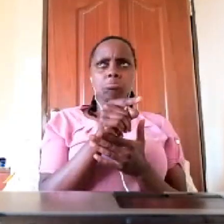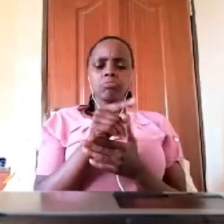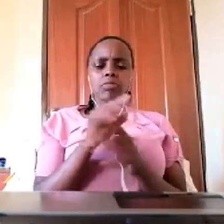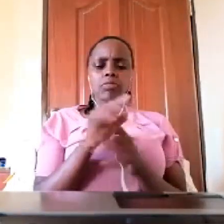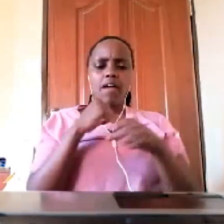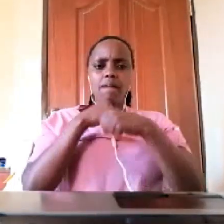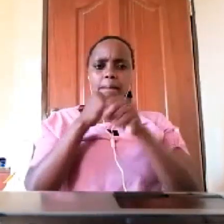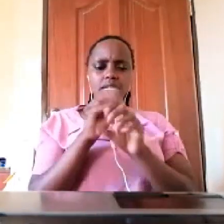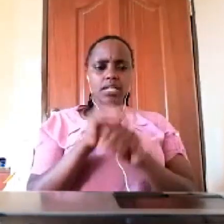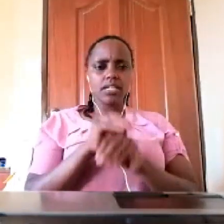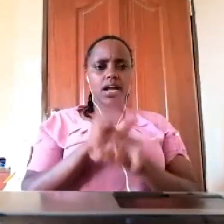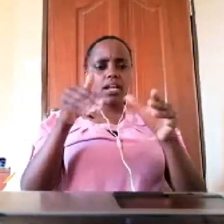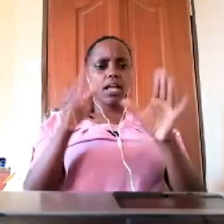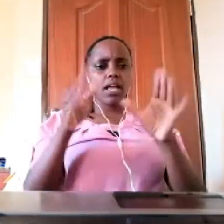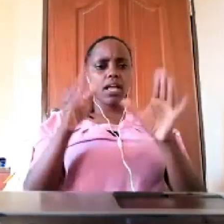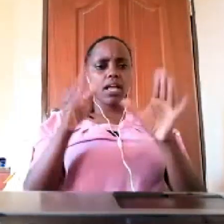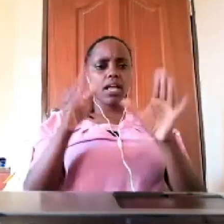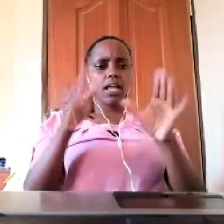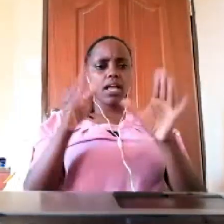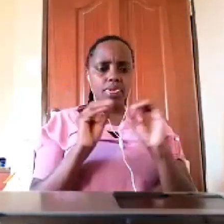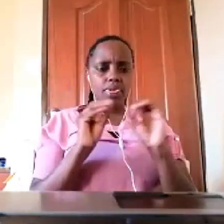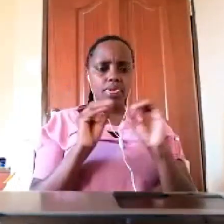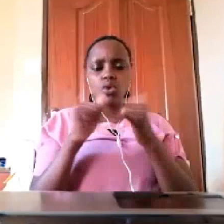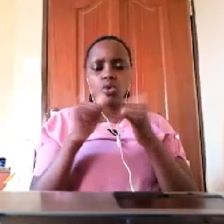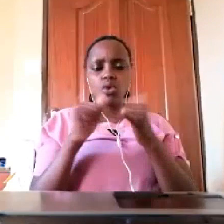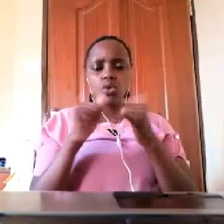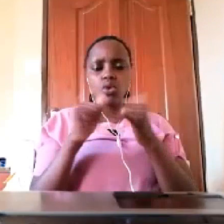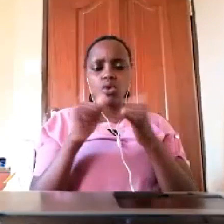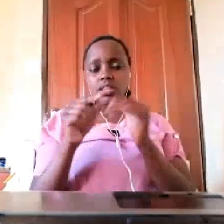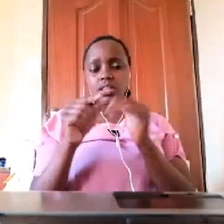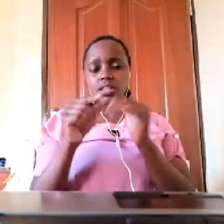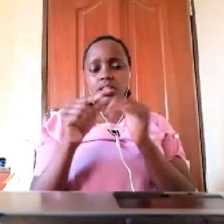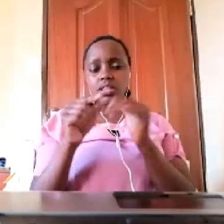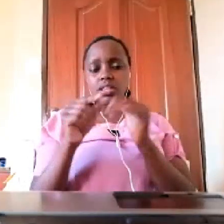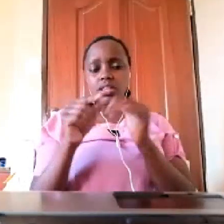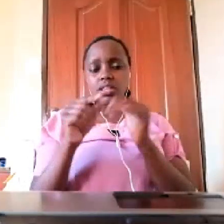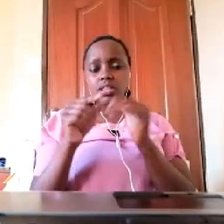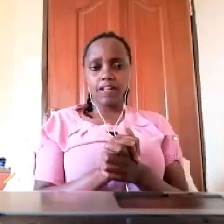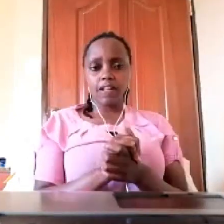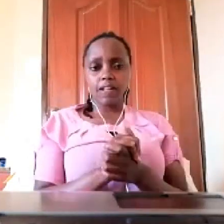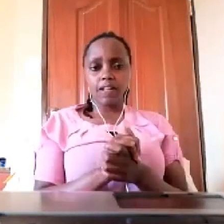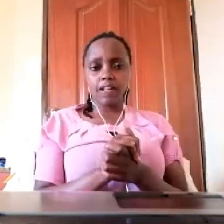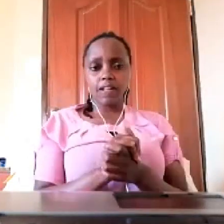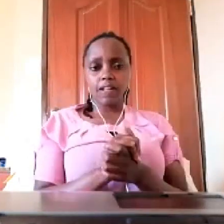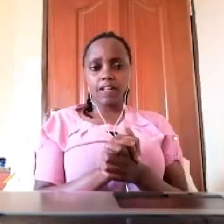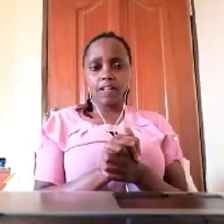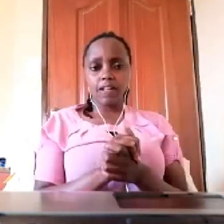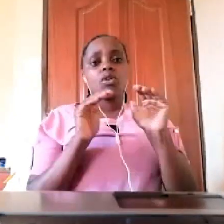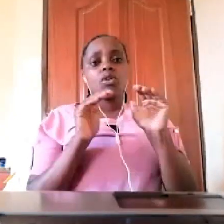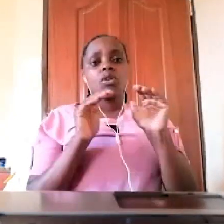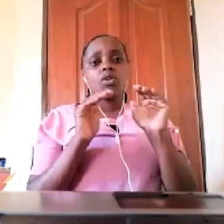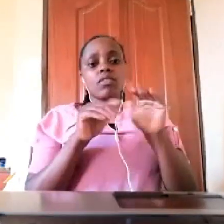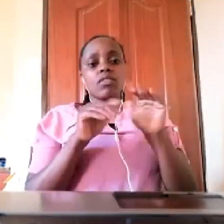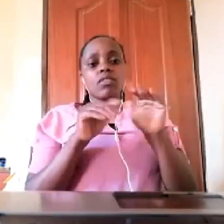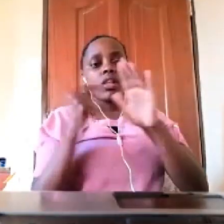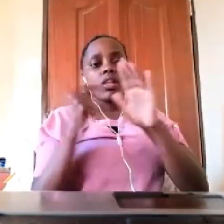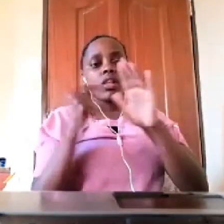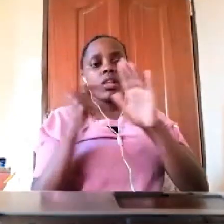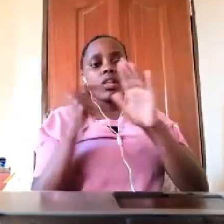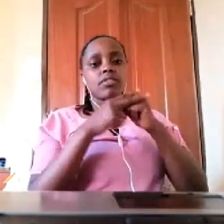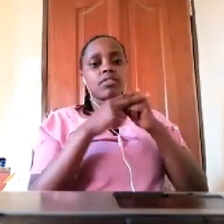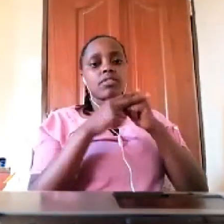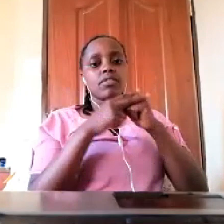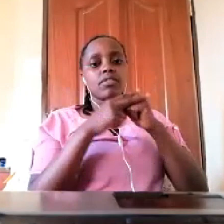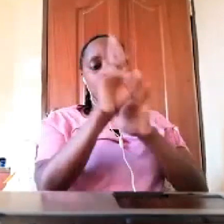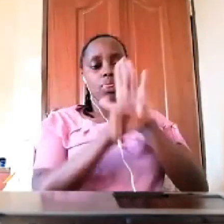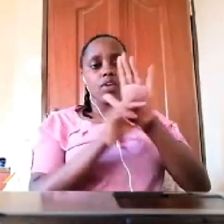crafted in a very clear manner to address these issues. According to rule number 75 of the